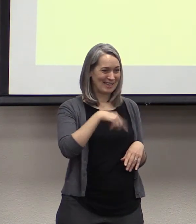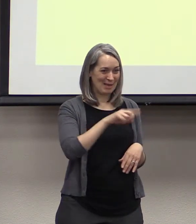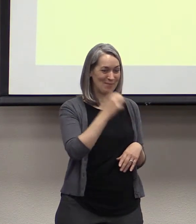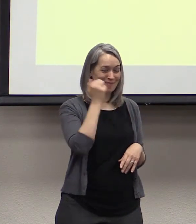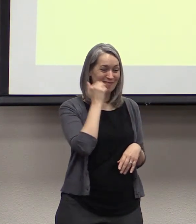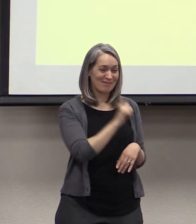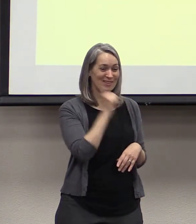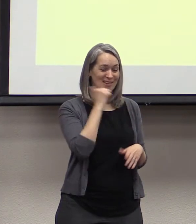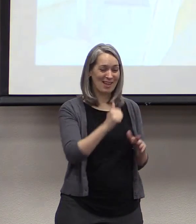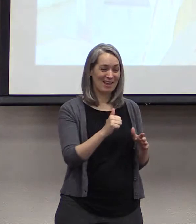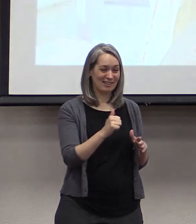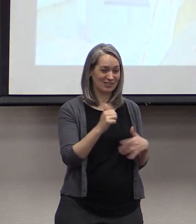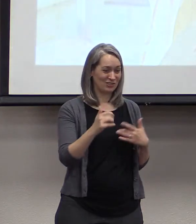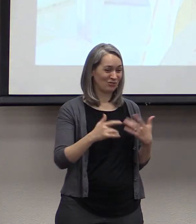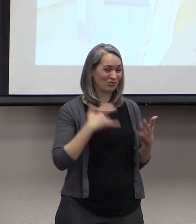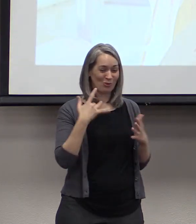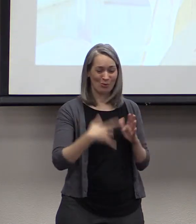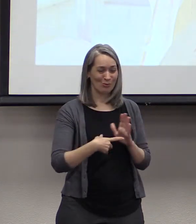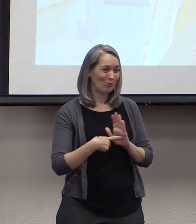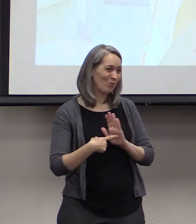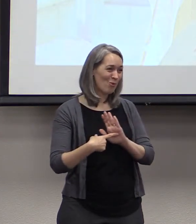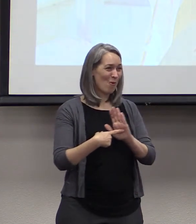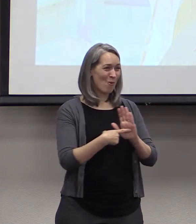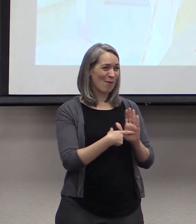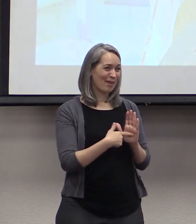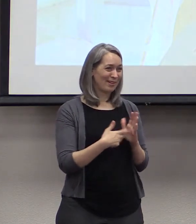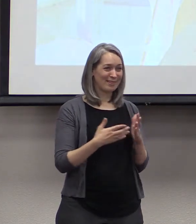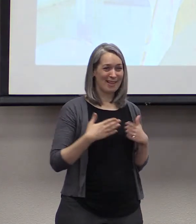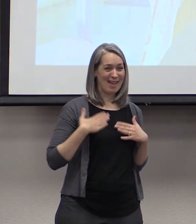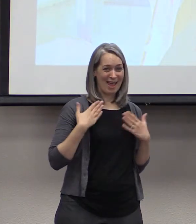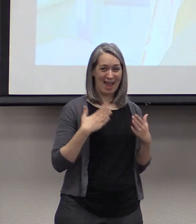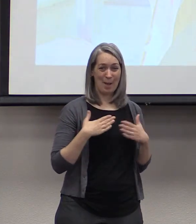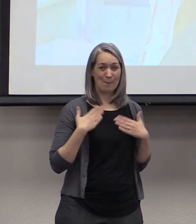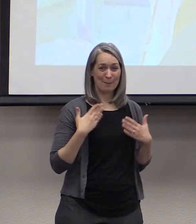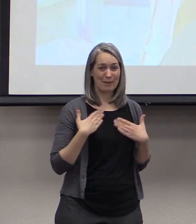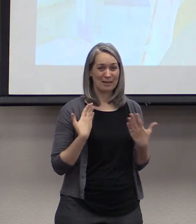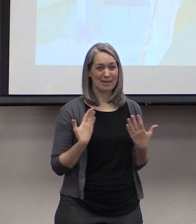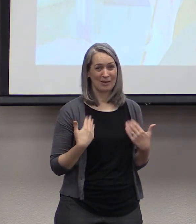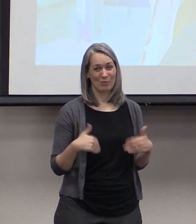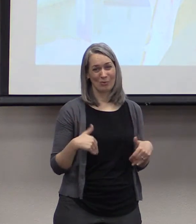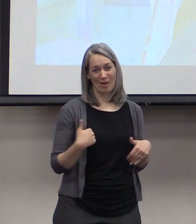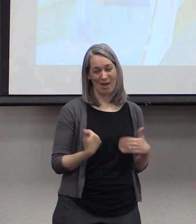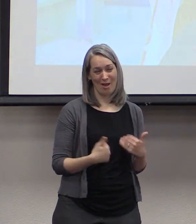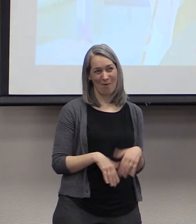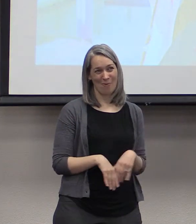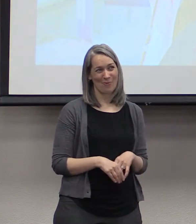every day showing the joy and the happiness that they have.